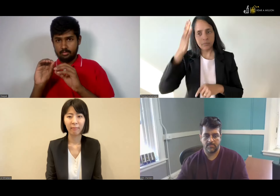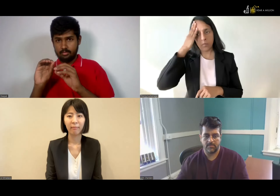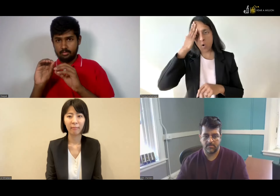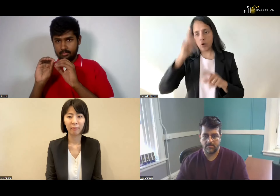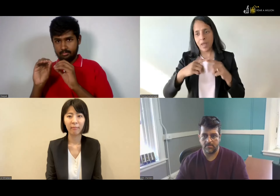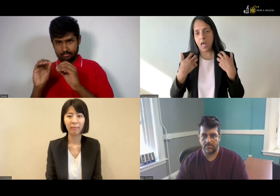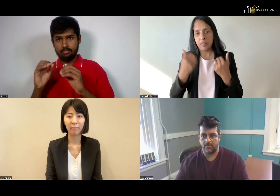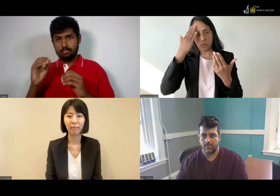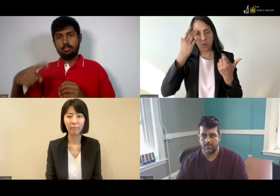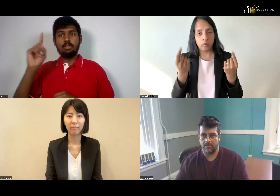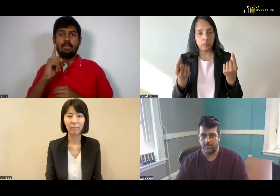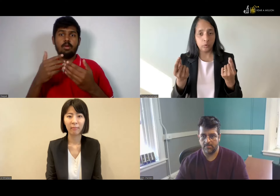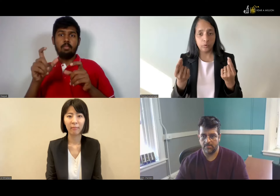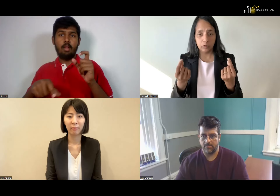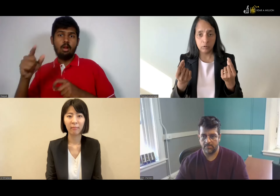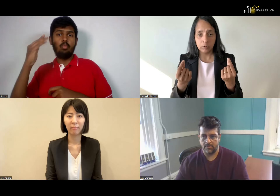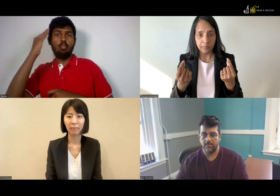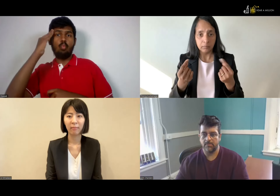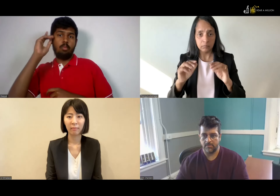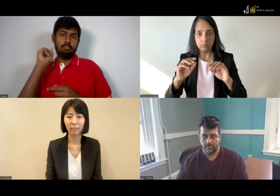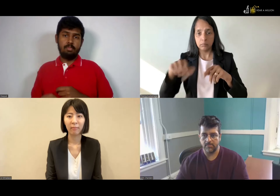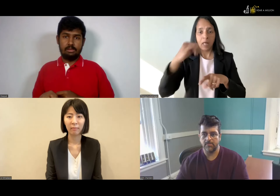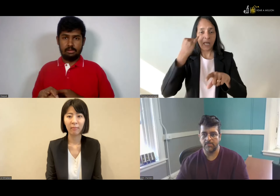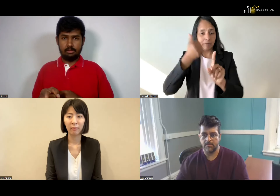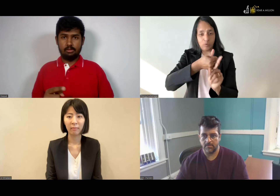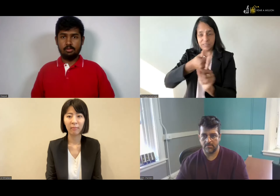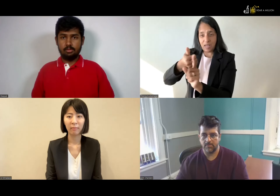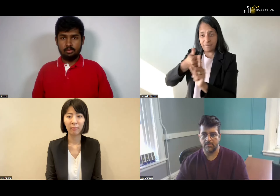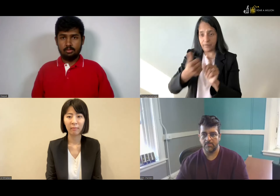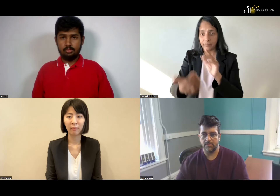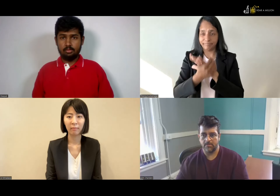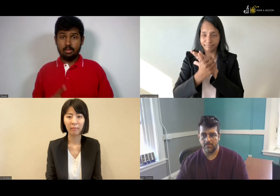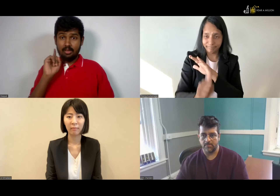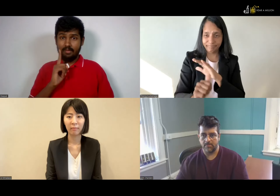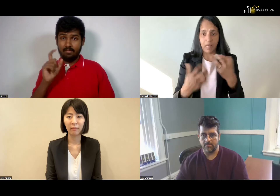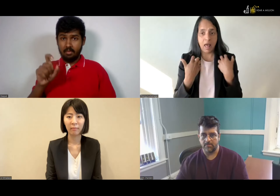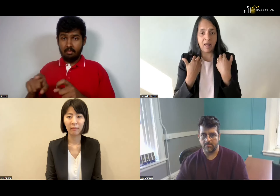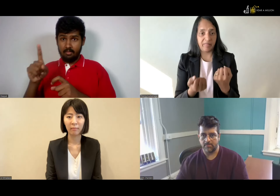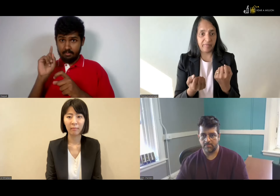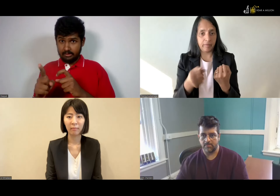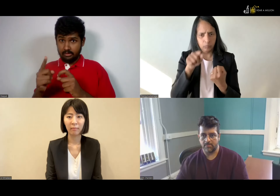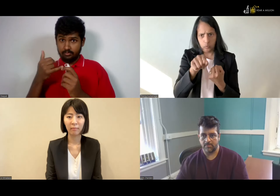like advising the deaf community so that deaf people can get the awareness.